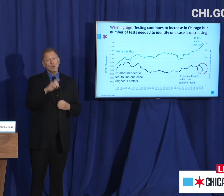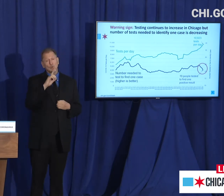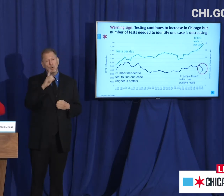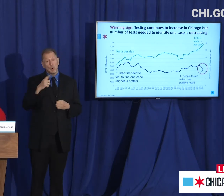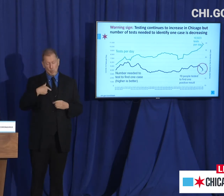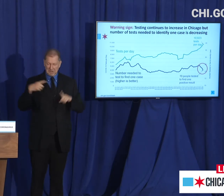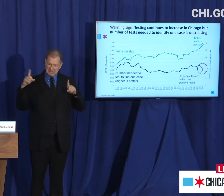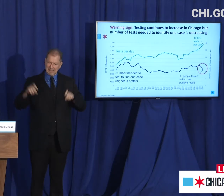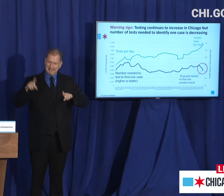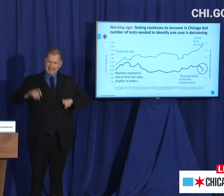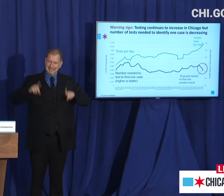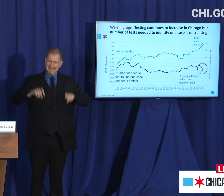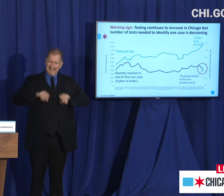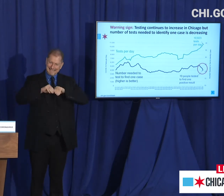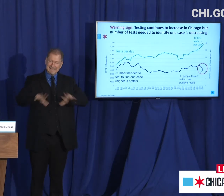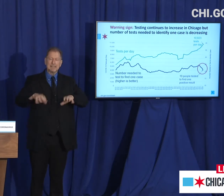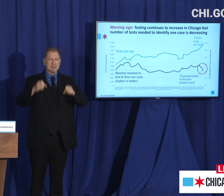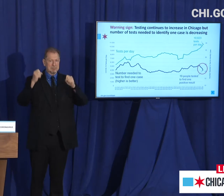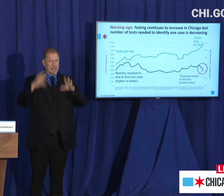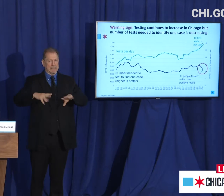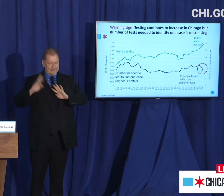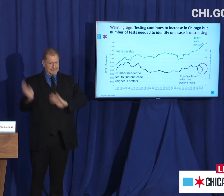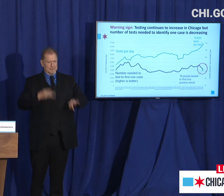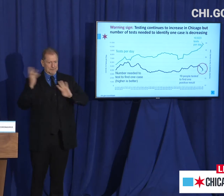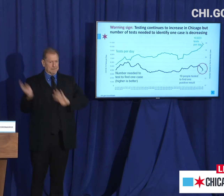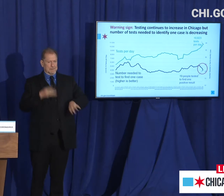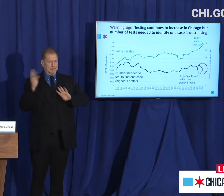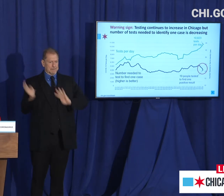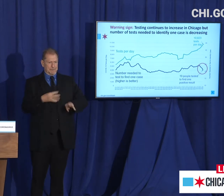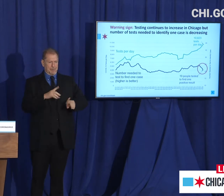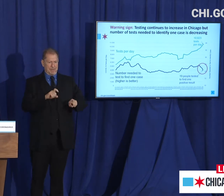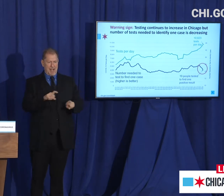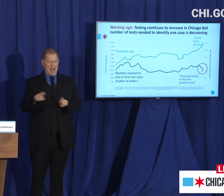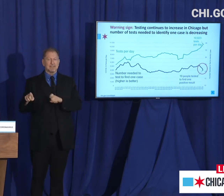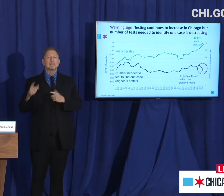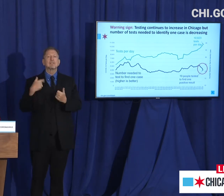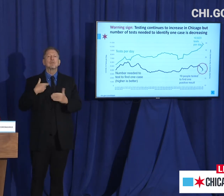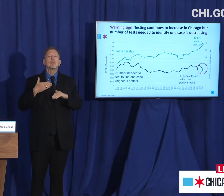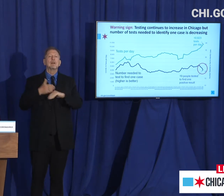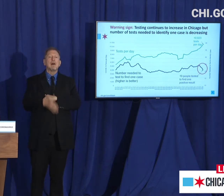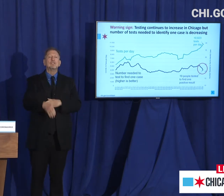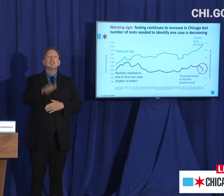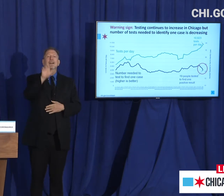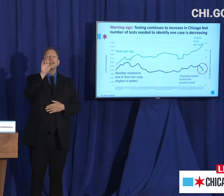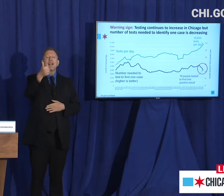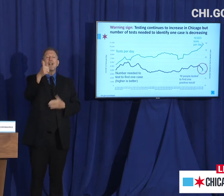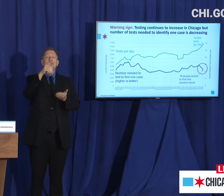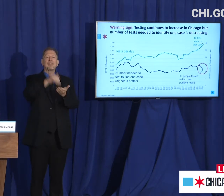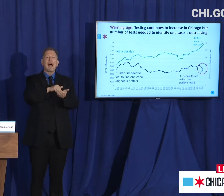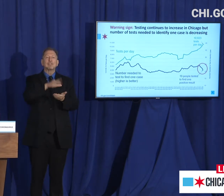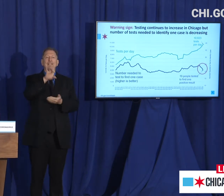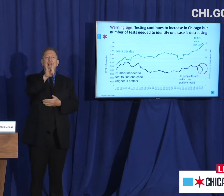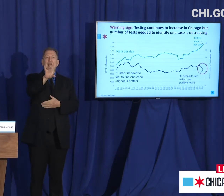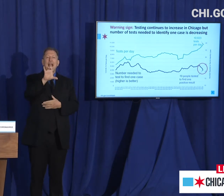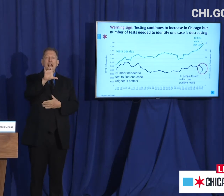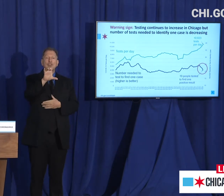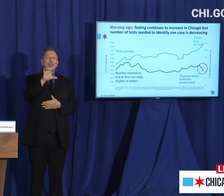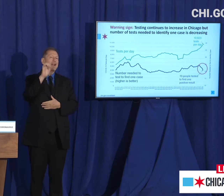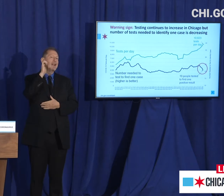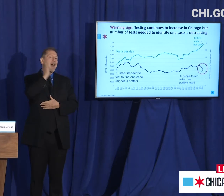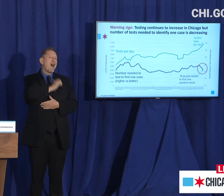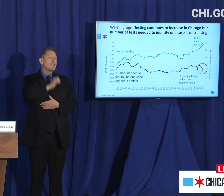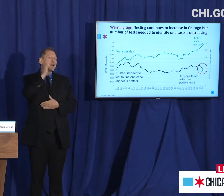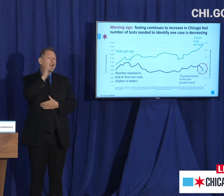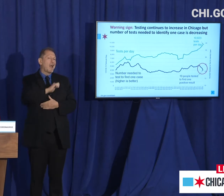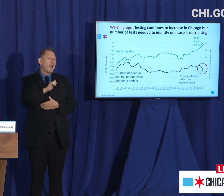breaking records for the amount of testing that we are doing in Chicago. We're up to an average of 10,823 tests per day,